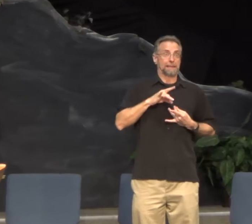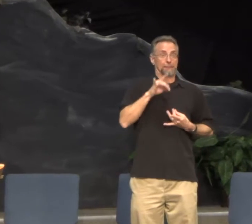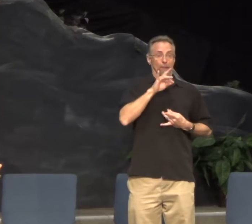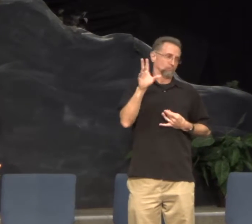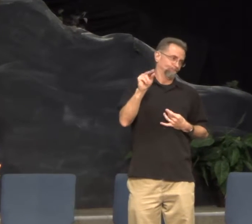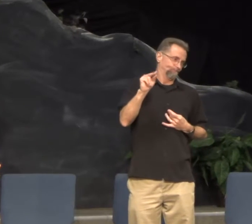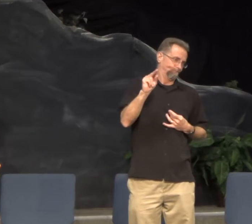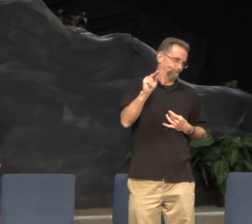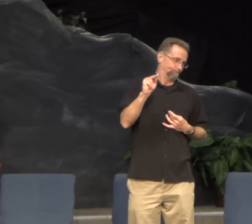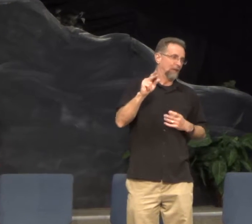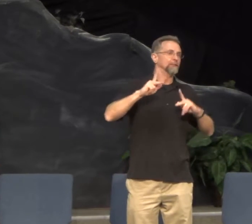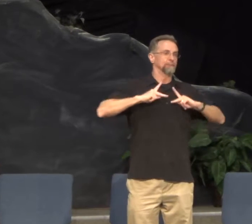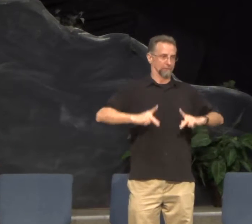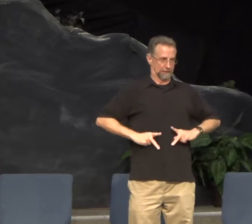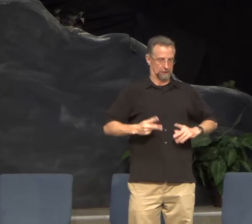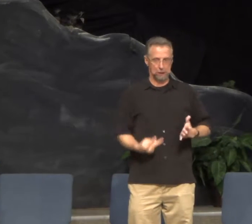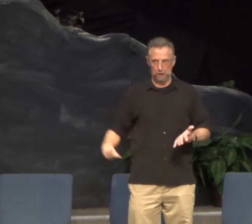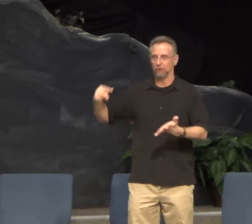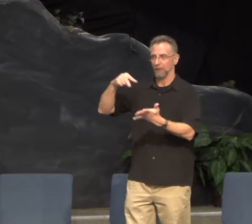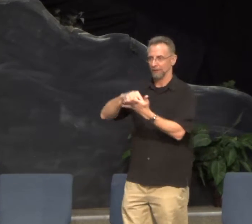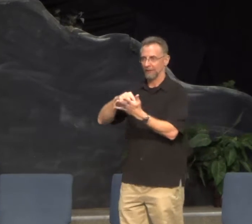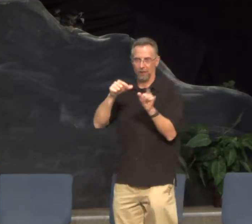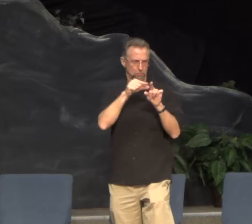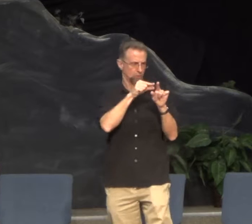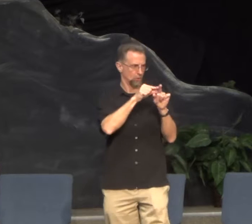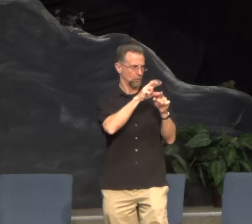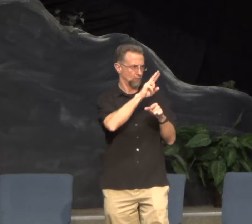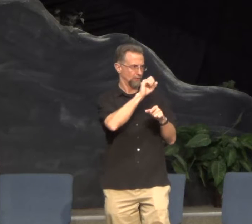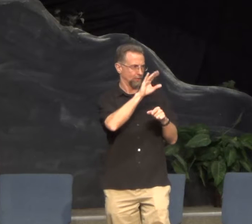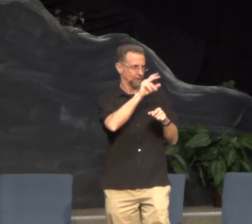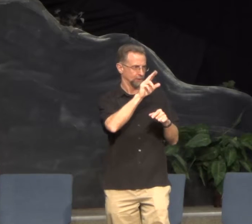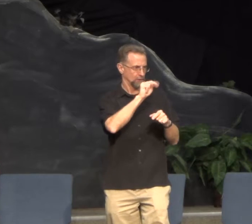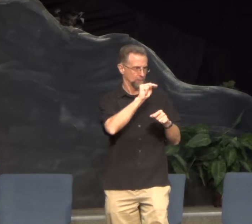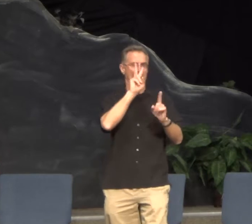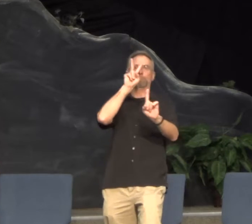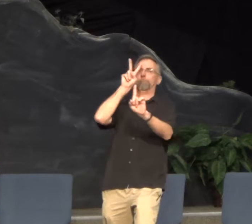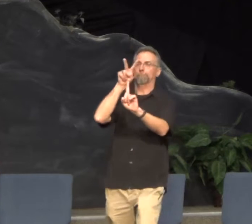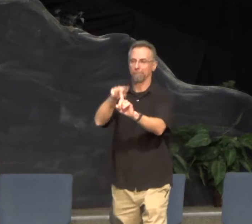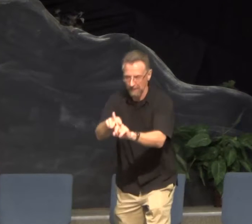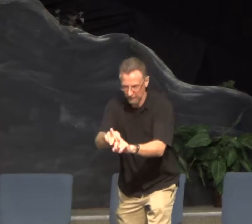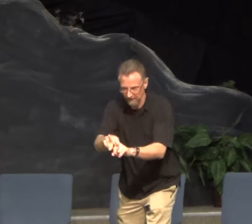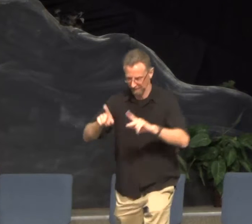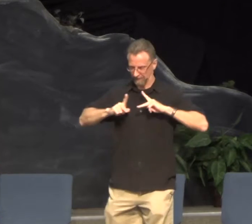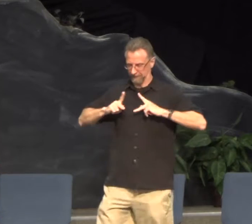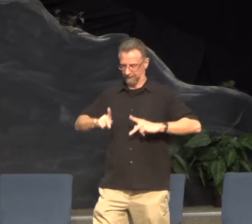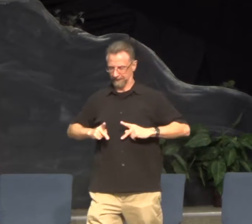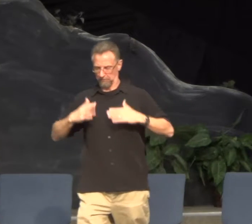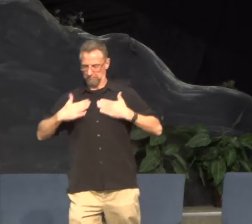So the Bible speaks of the physical resurrection and how it applies to